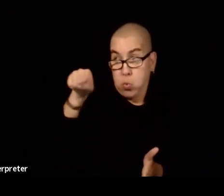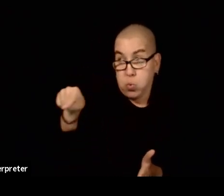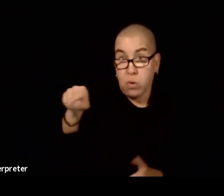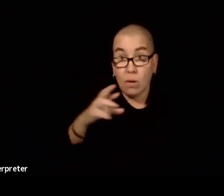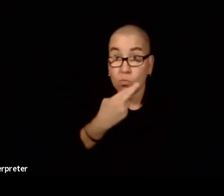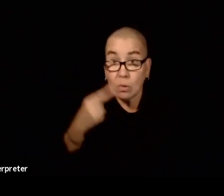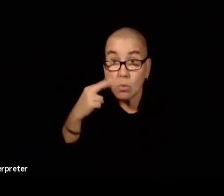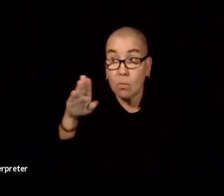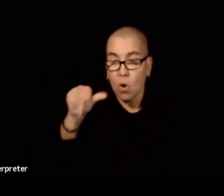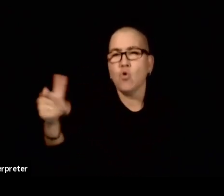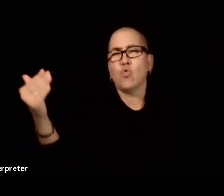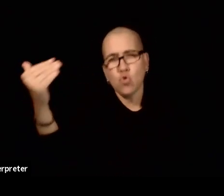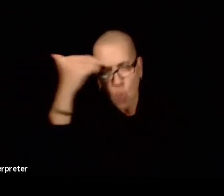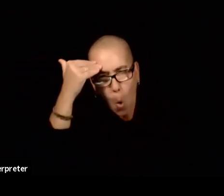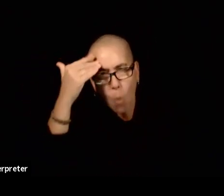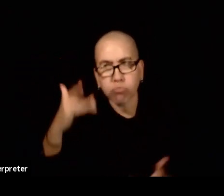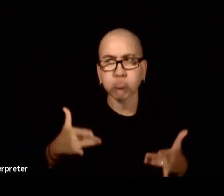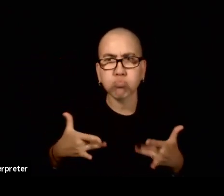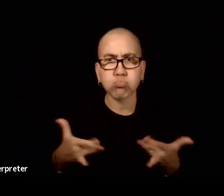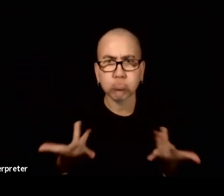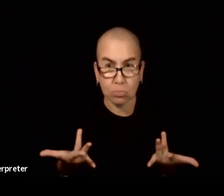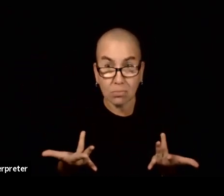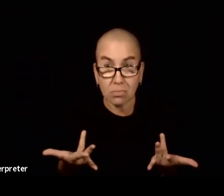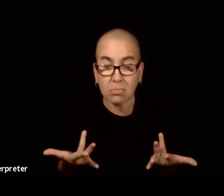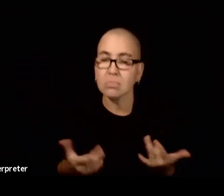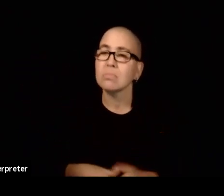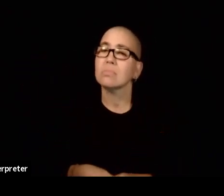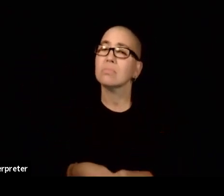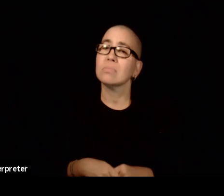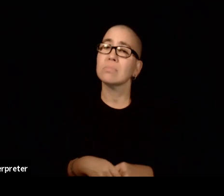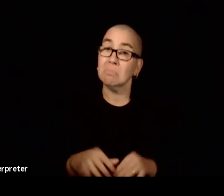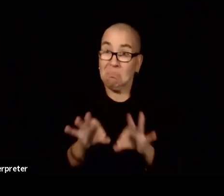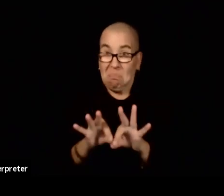but how very important it is that patrons